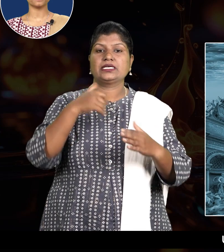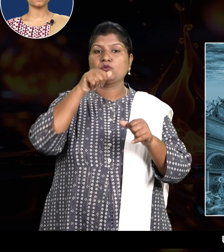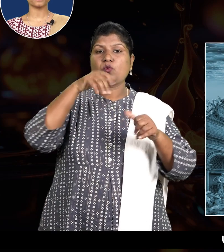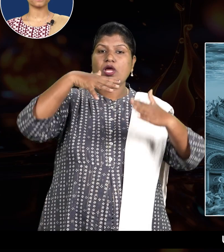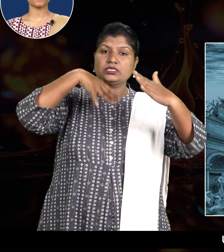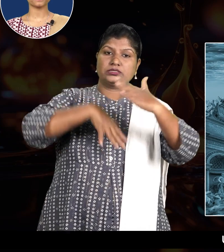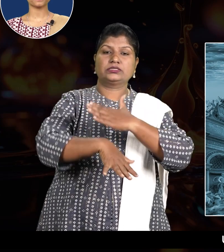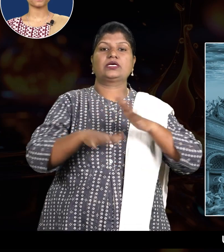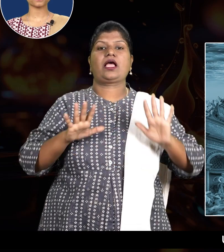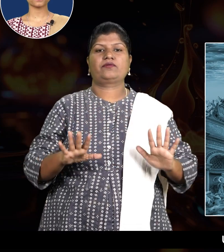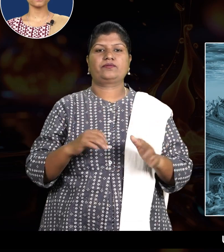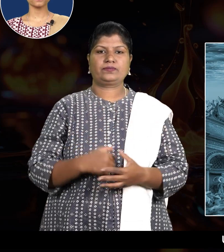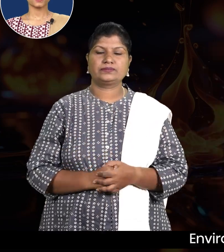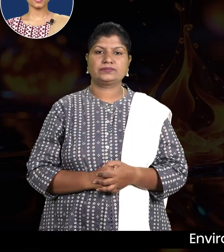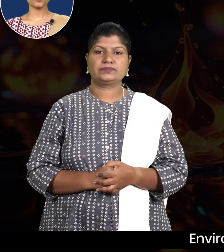underwater.